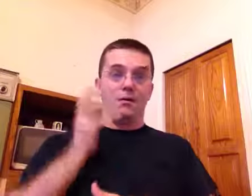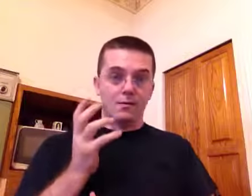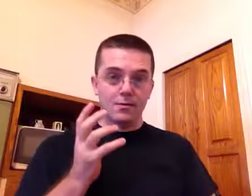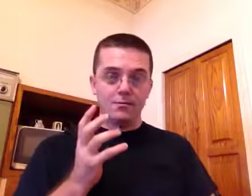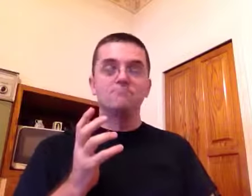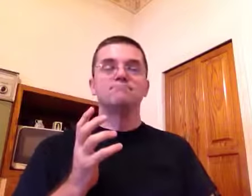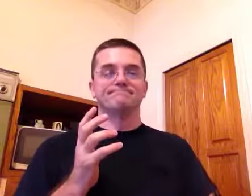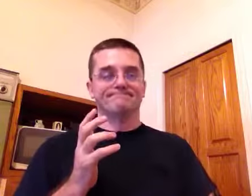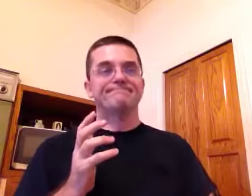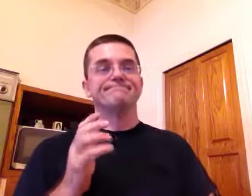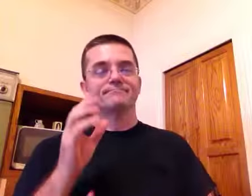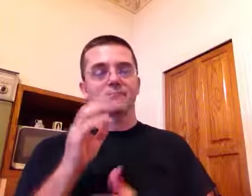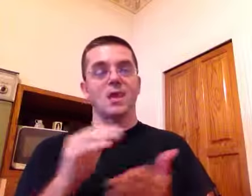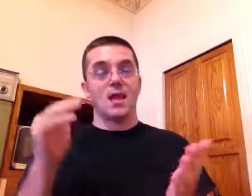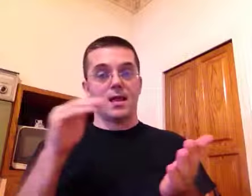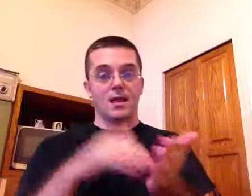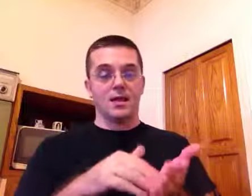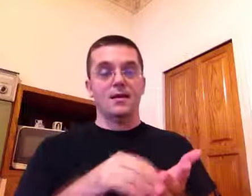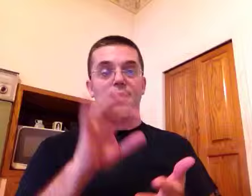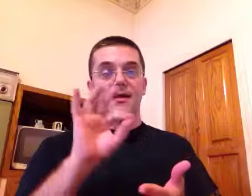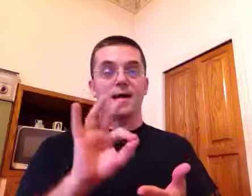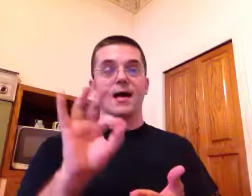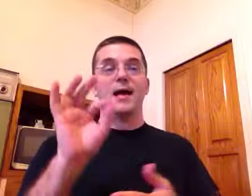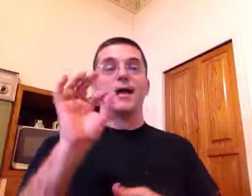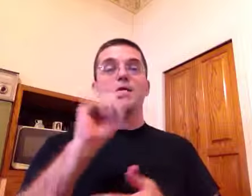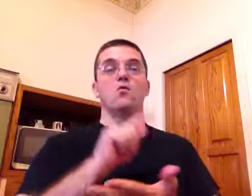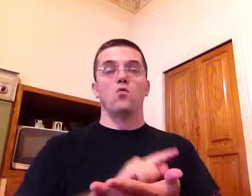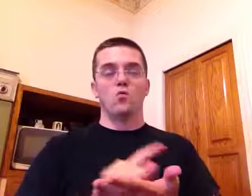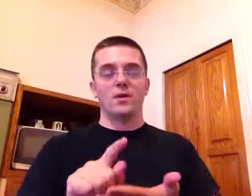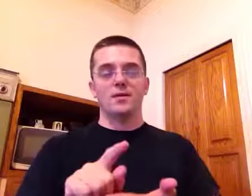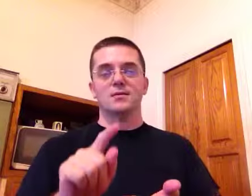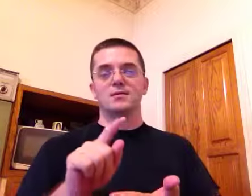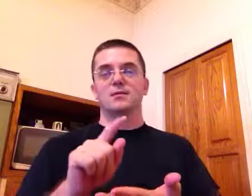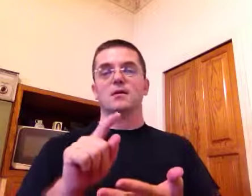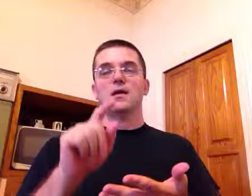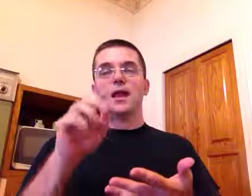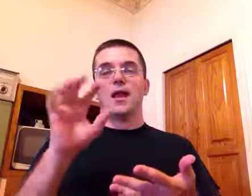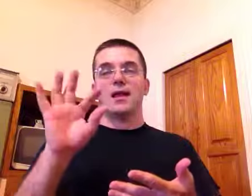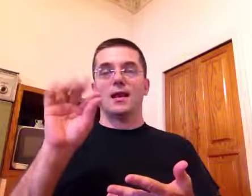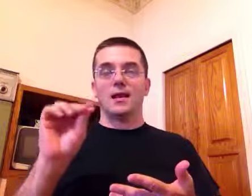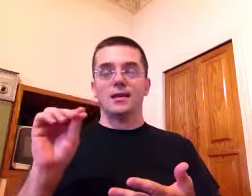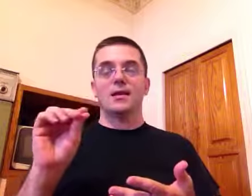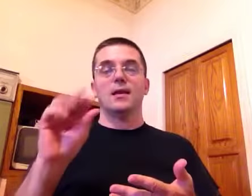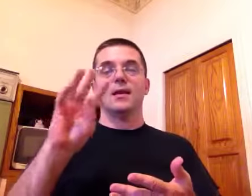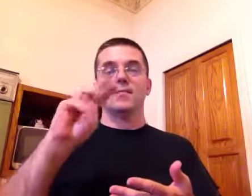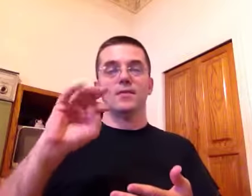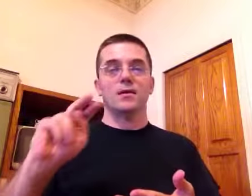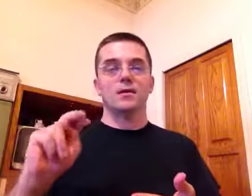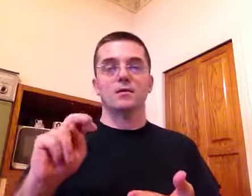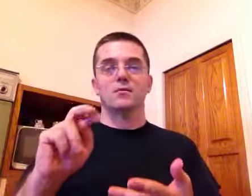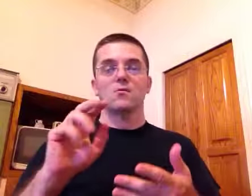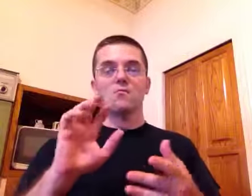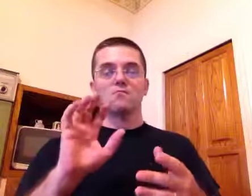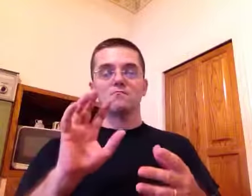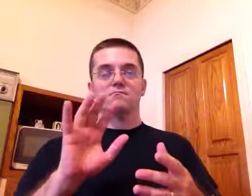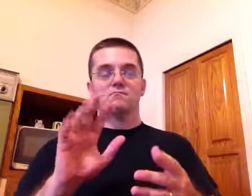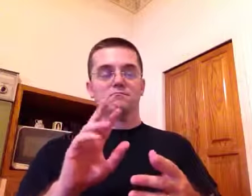Again, 9 weeks long, 90 minutes per class. Oh, and by the way, there's new speakers in there with me. You know, Chris